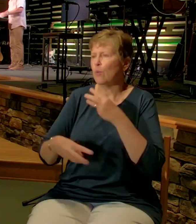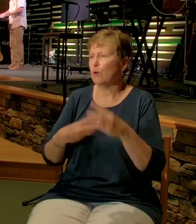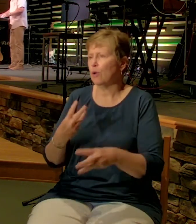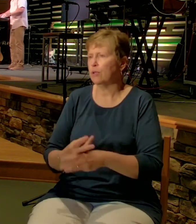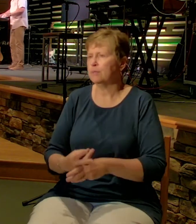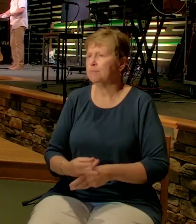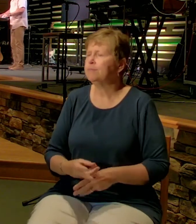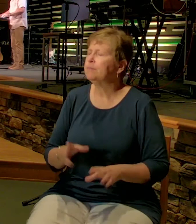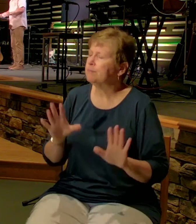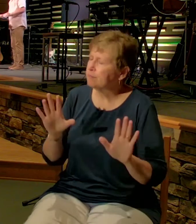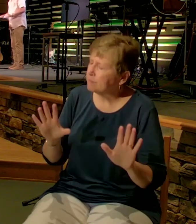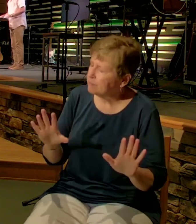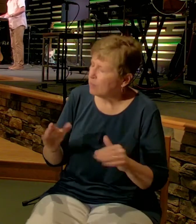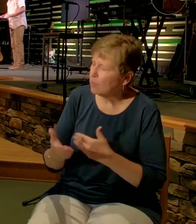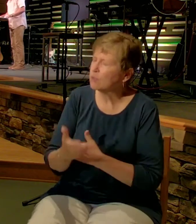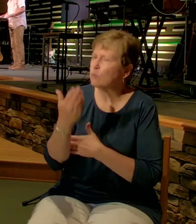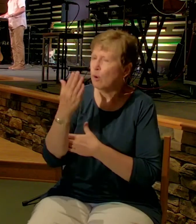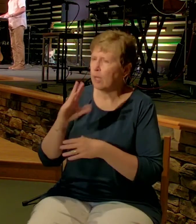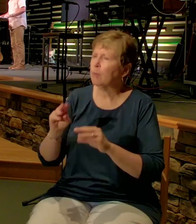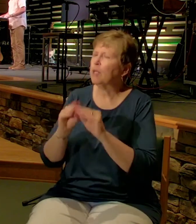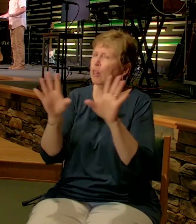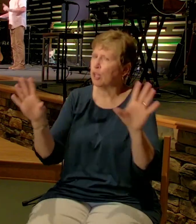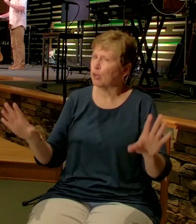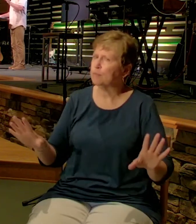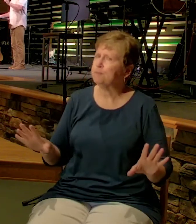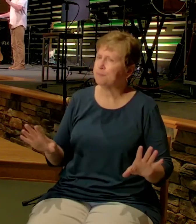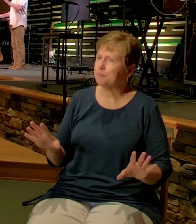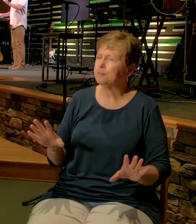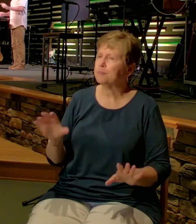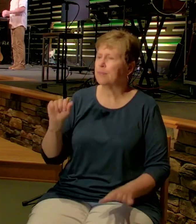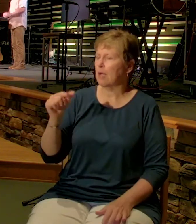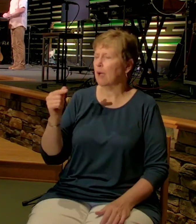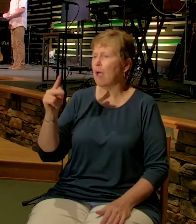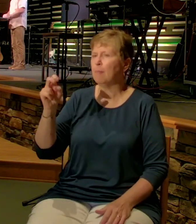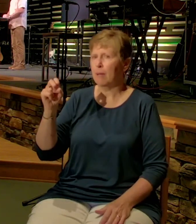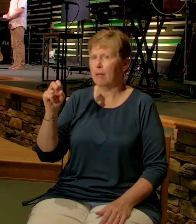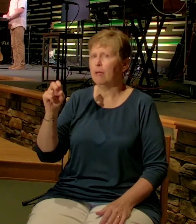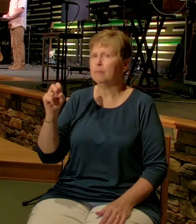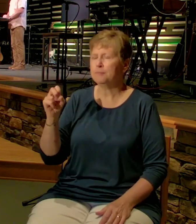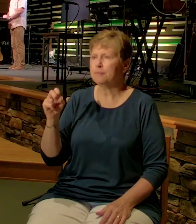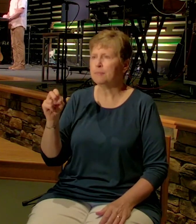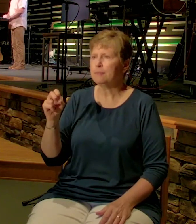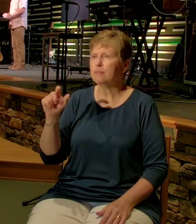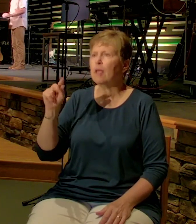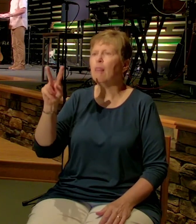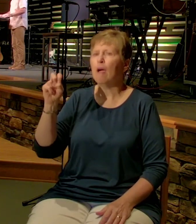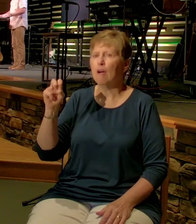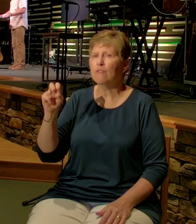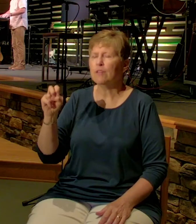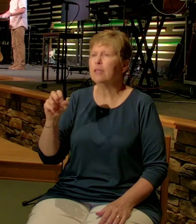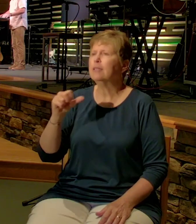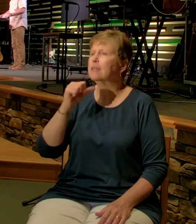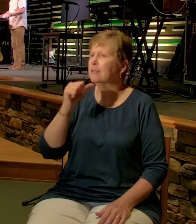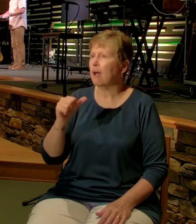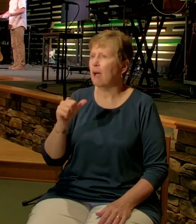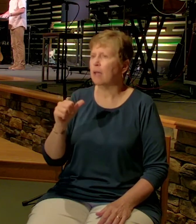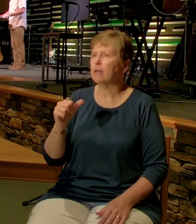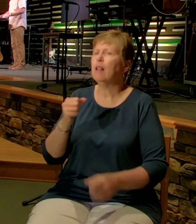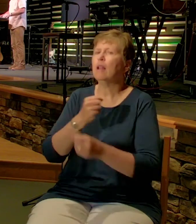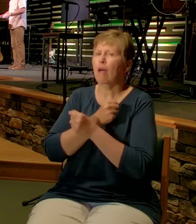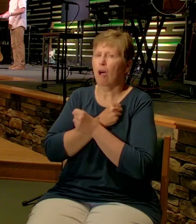clear. This love is not love when it seeks something in return.